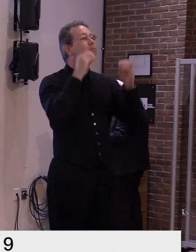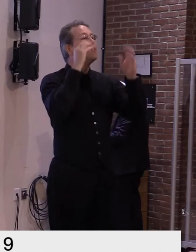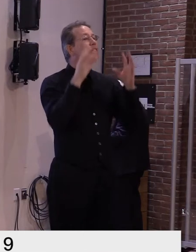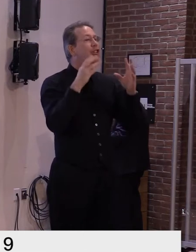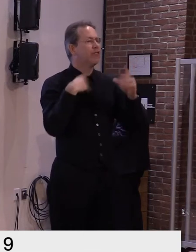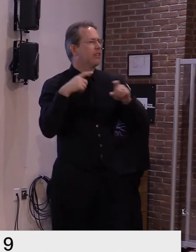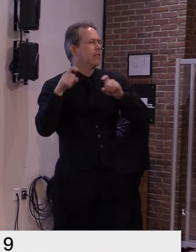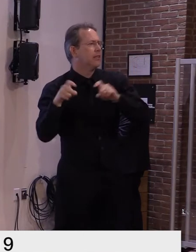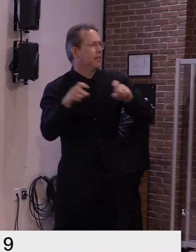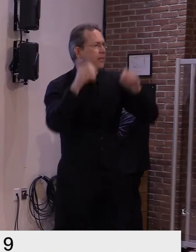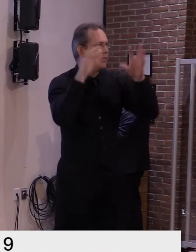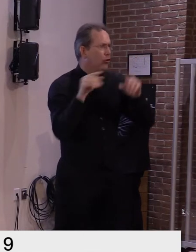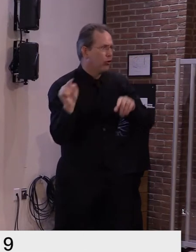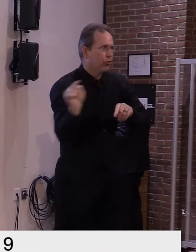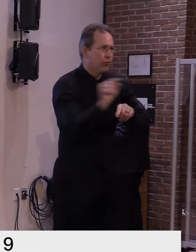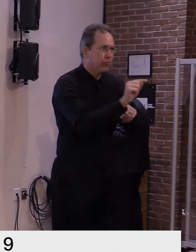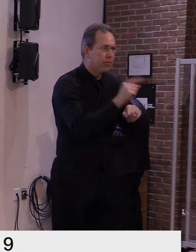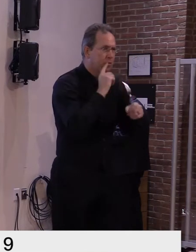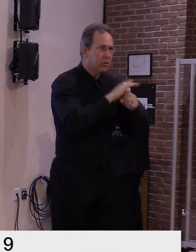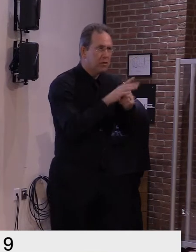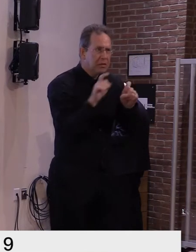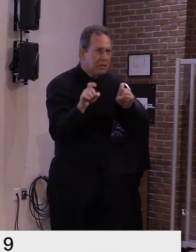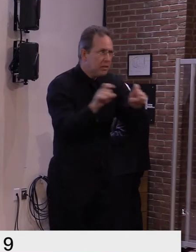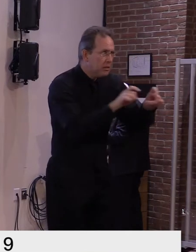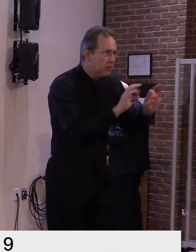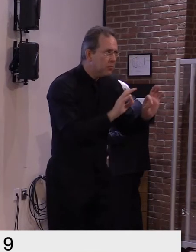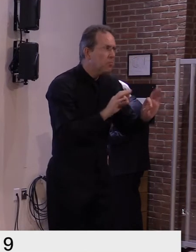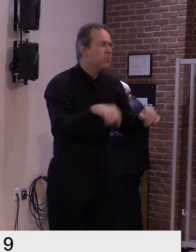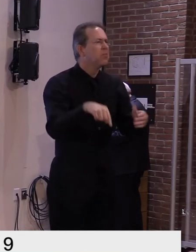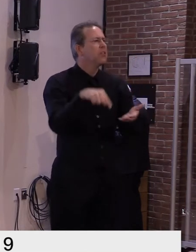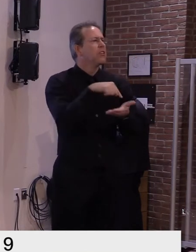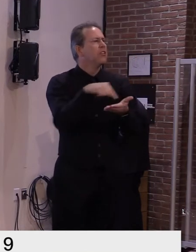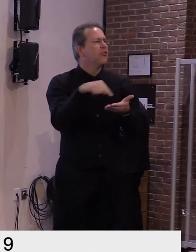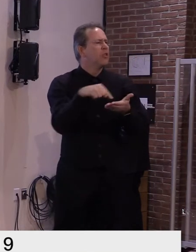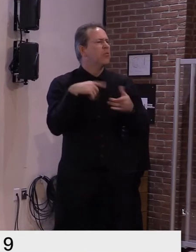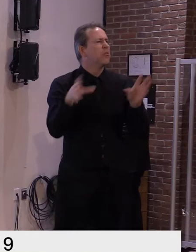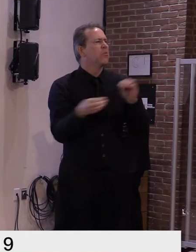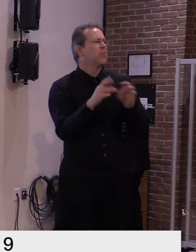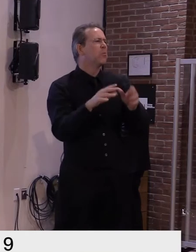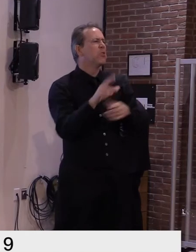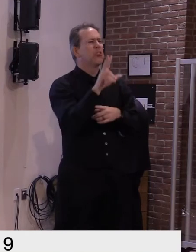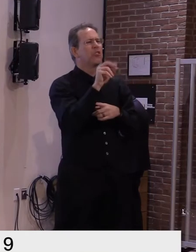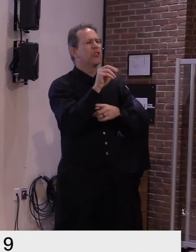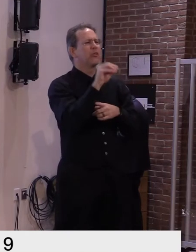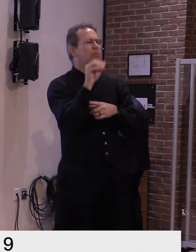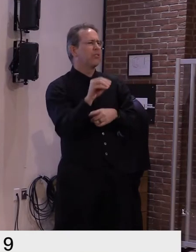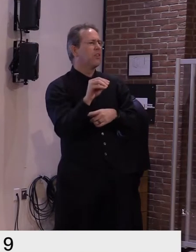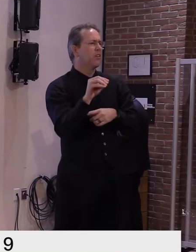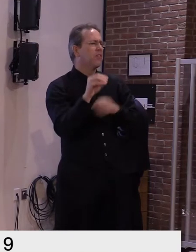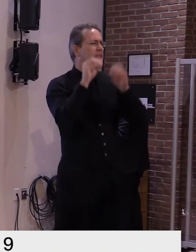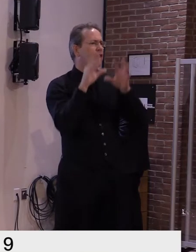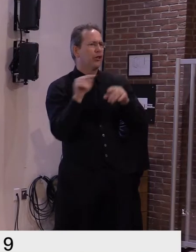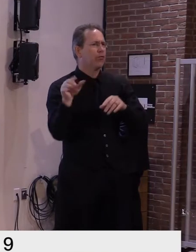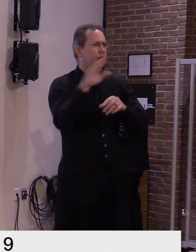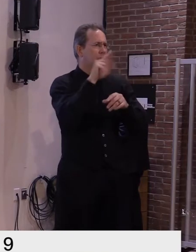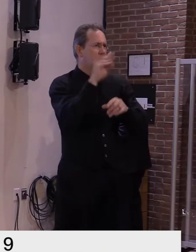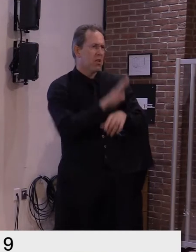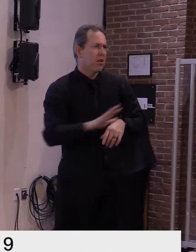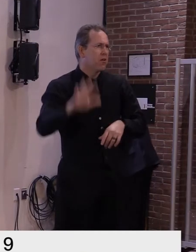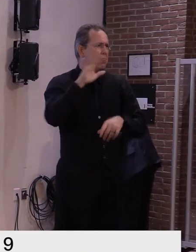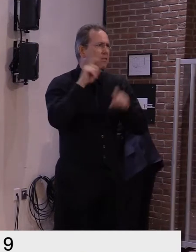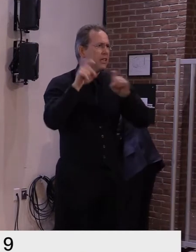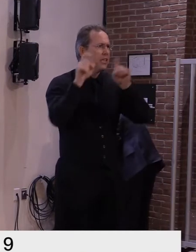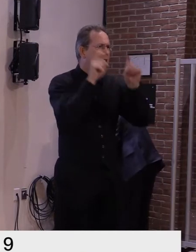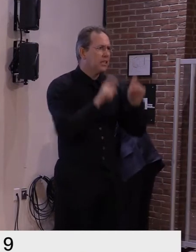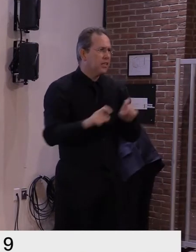Typically, we've been around 40%. That's probably due to scheduling challenges with the holidays. We did identify